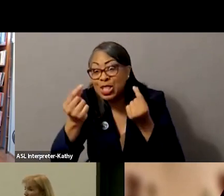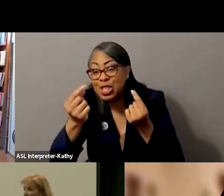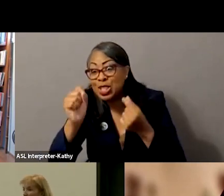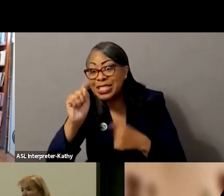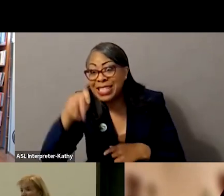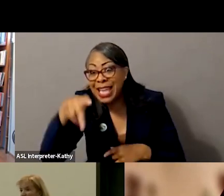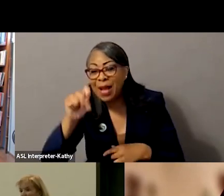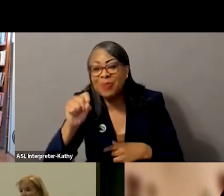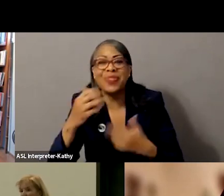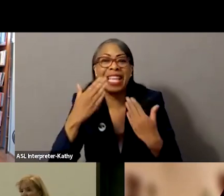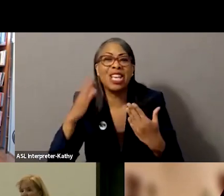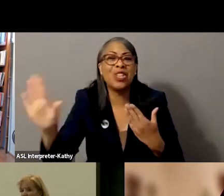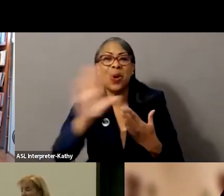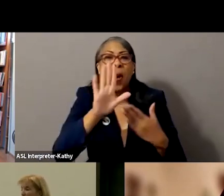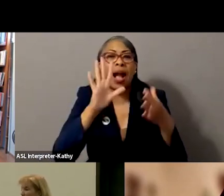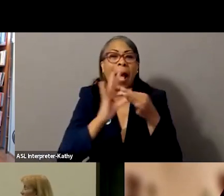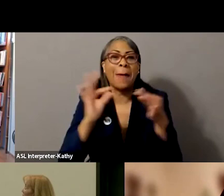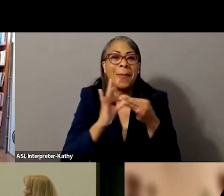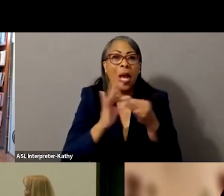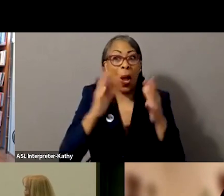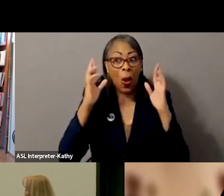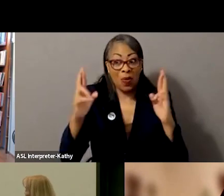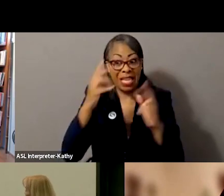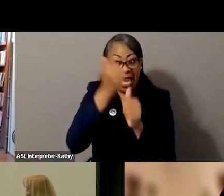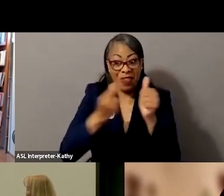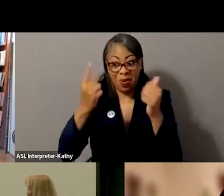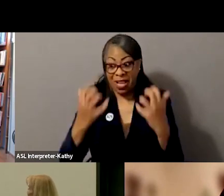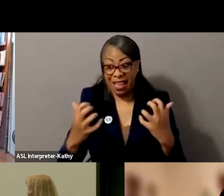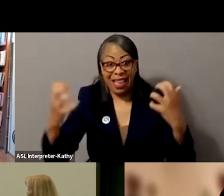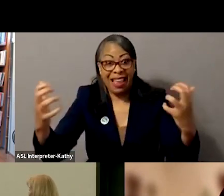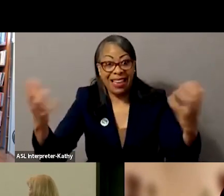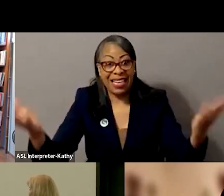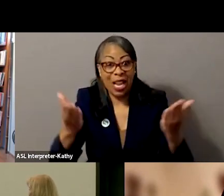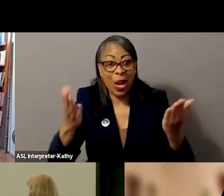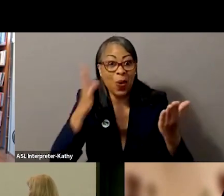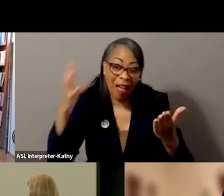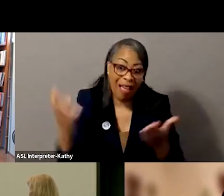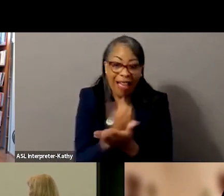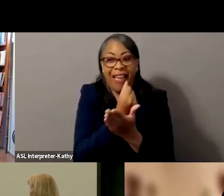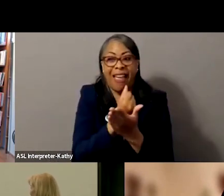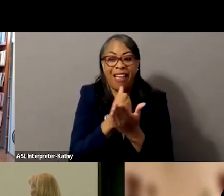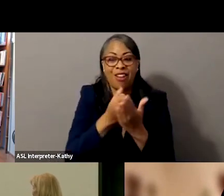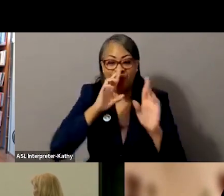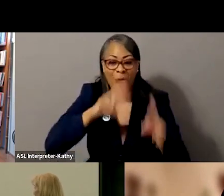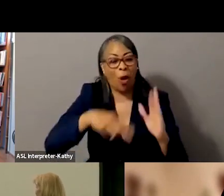on it, and hopefully everyone here is convinced they should go and read it. So thank you, panel.